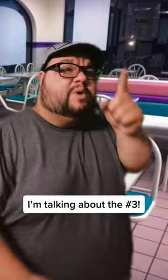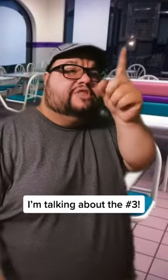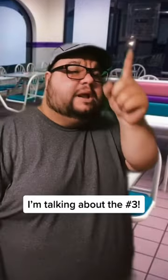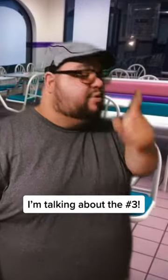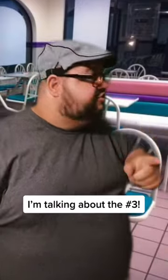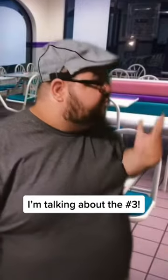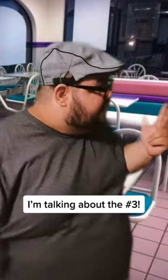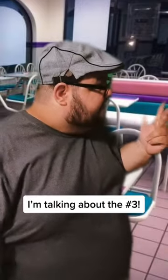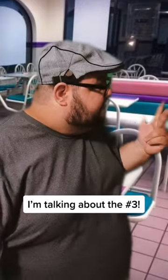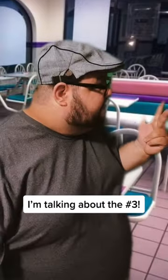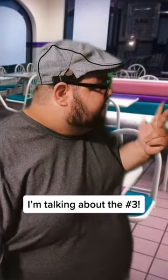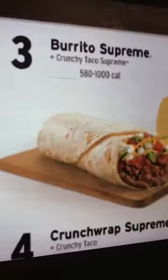the number three.